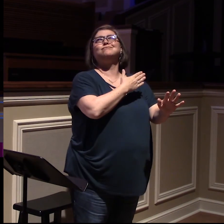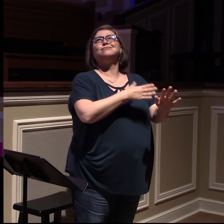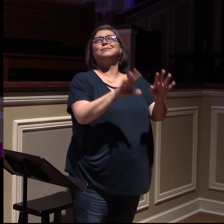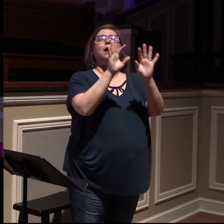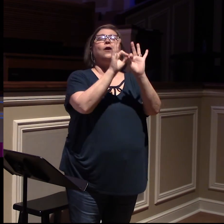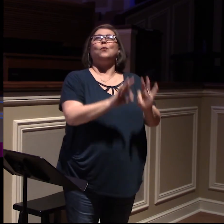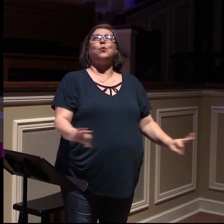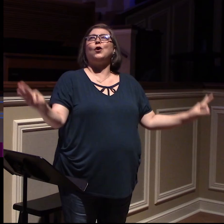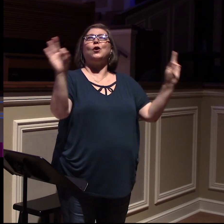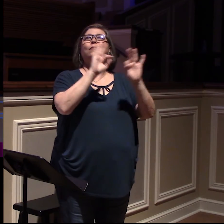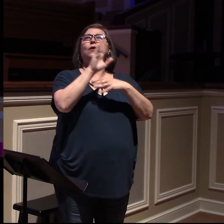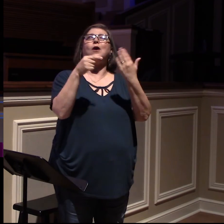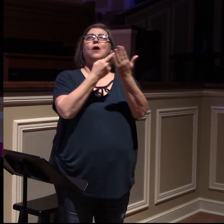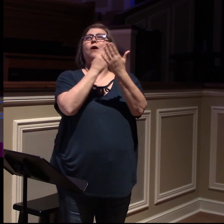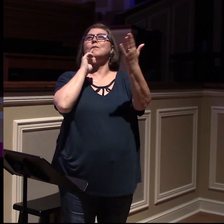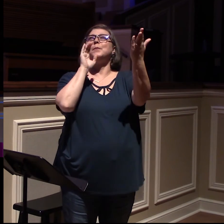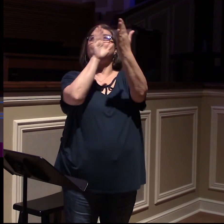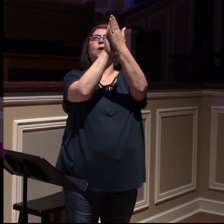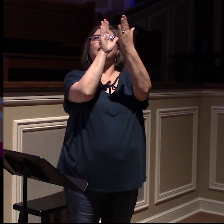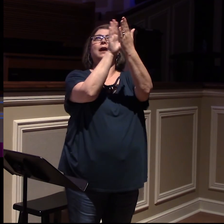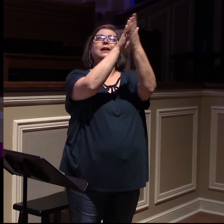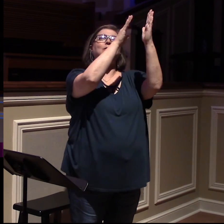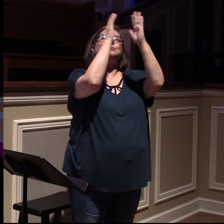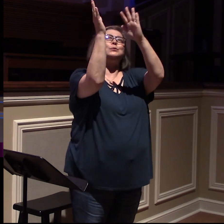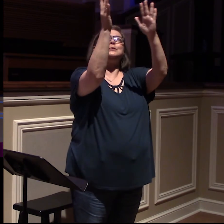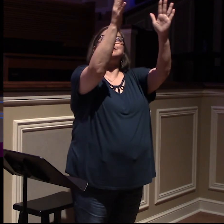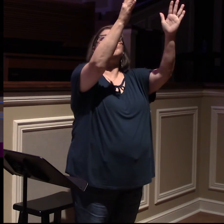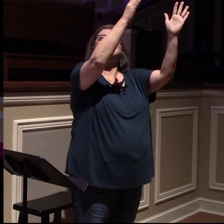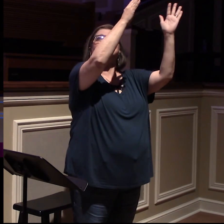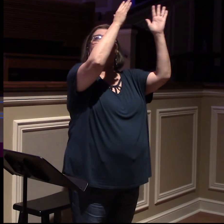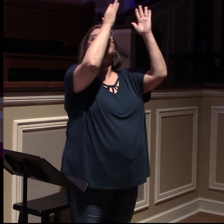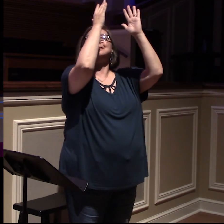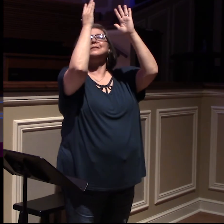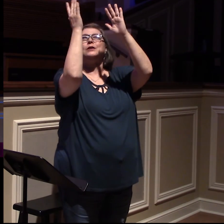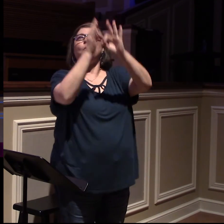Worthy of all the praise we could ever bring.